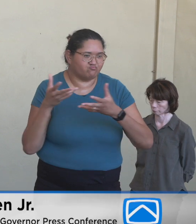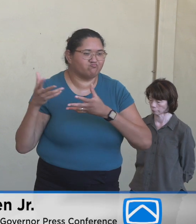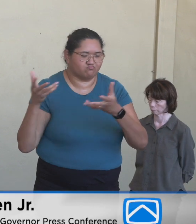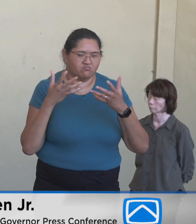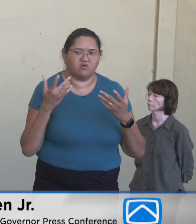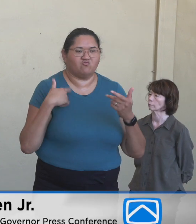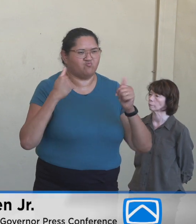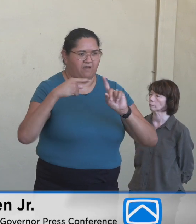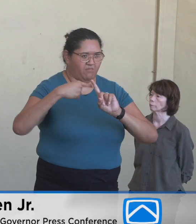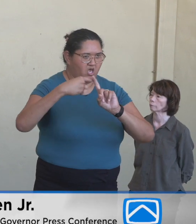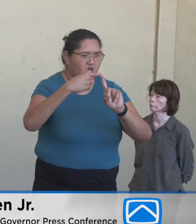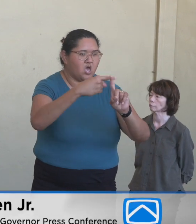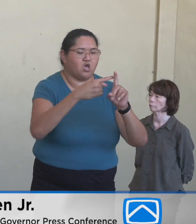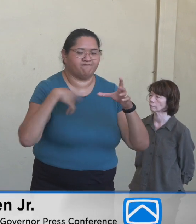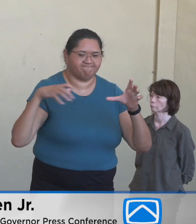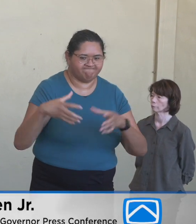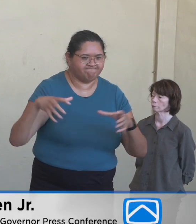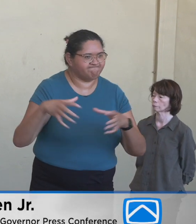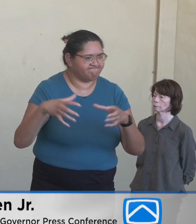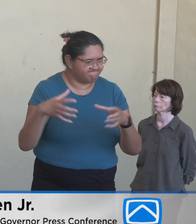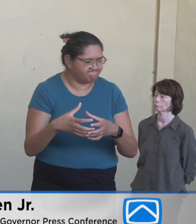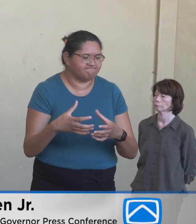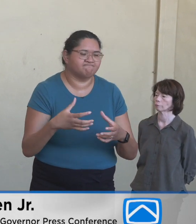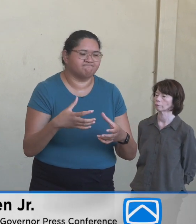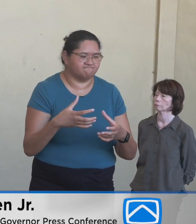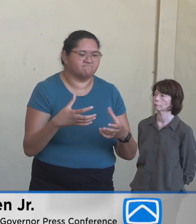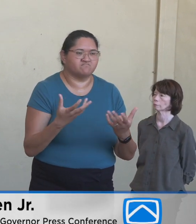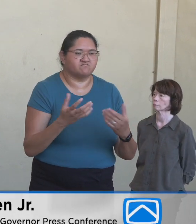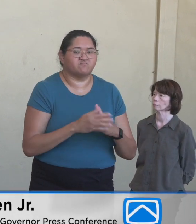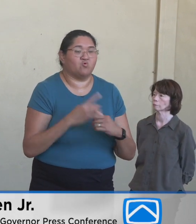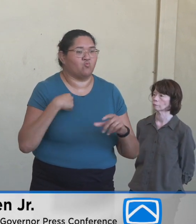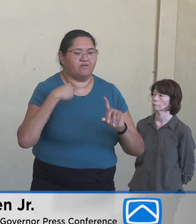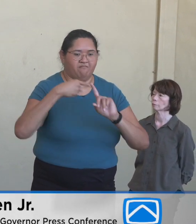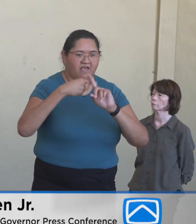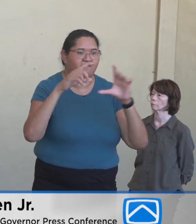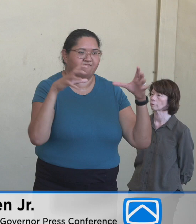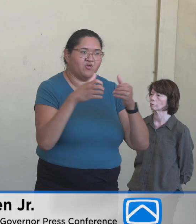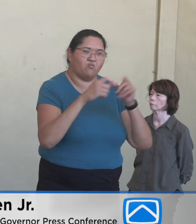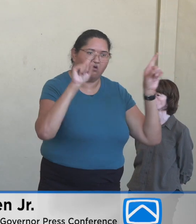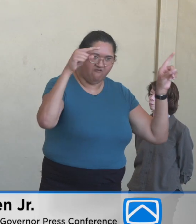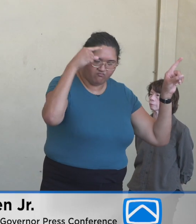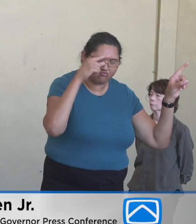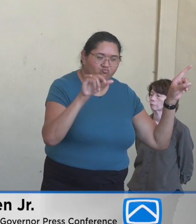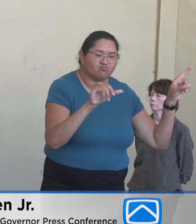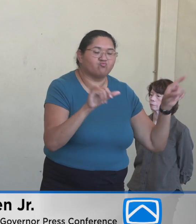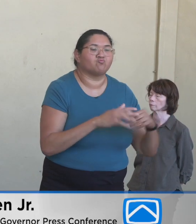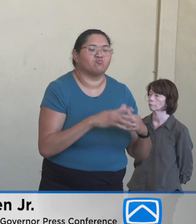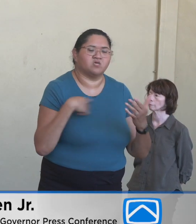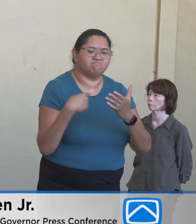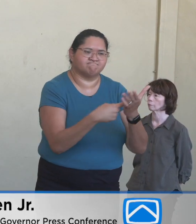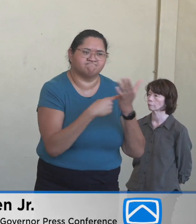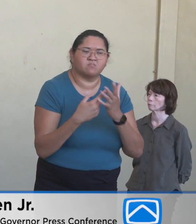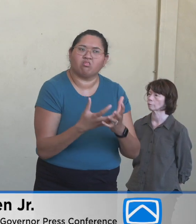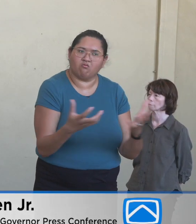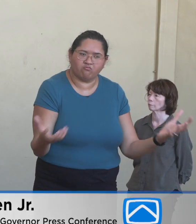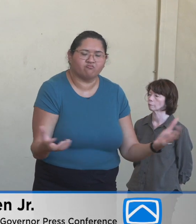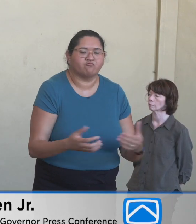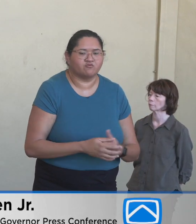We try to meet monthly with each other. We also meet monthly with the governor, and we talk about a lot of